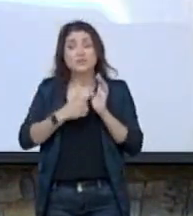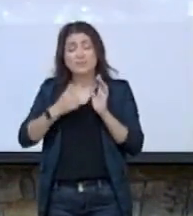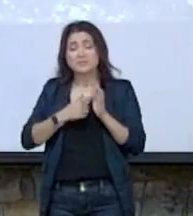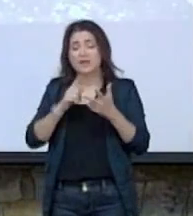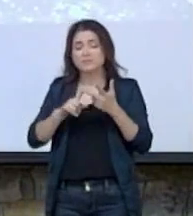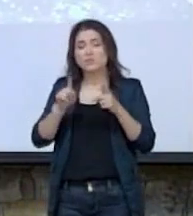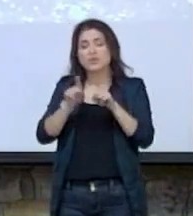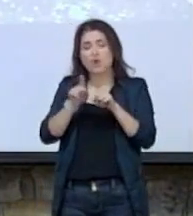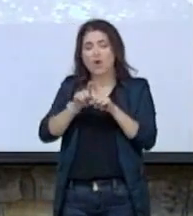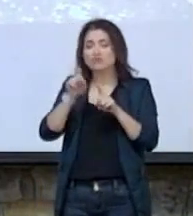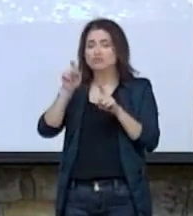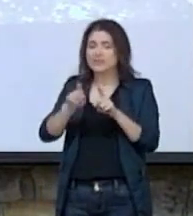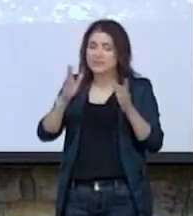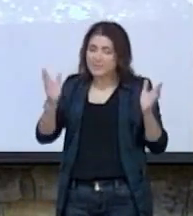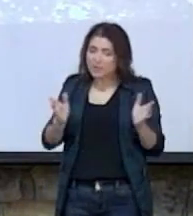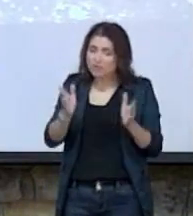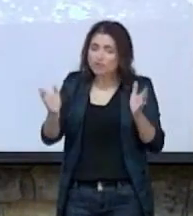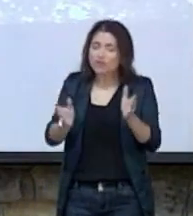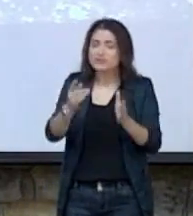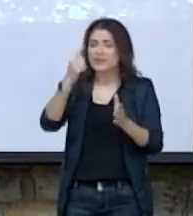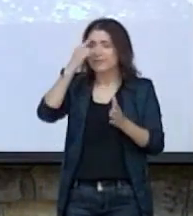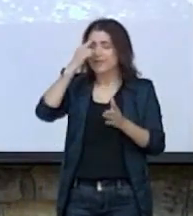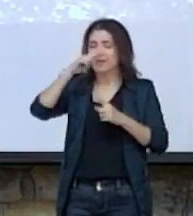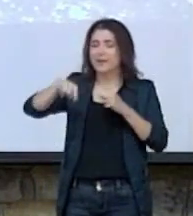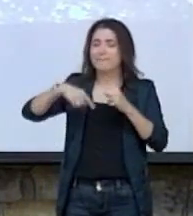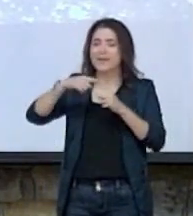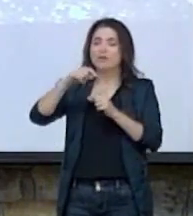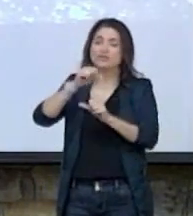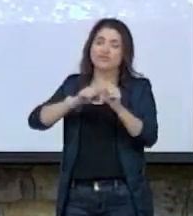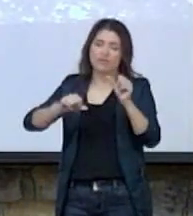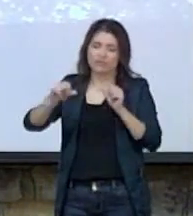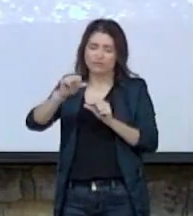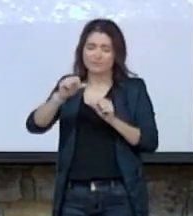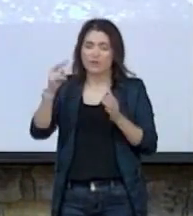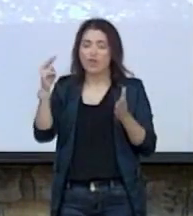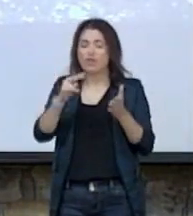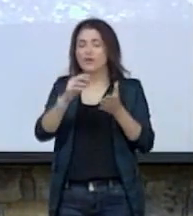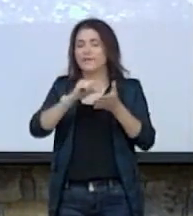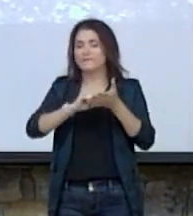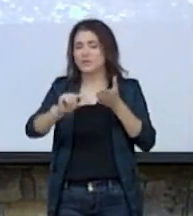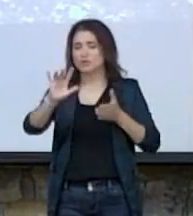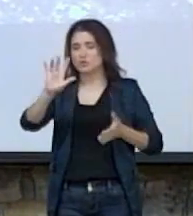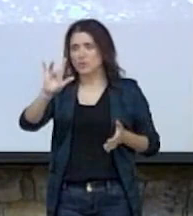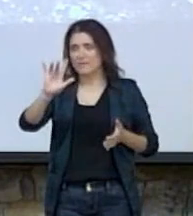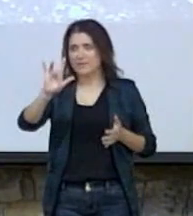to be encouraged to think about each other. Look at